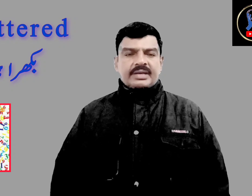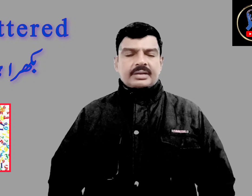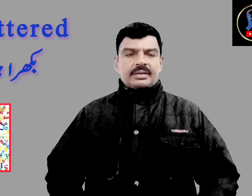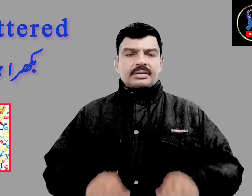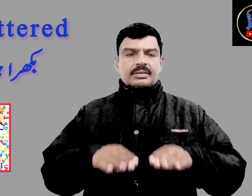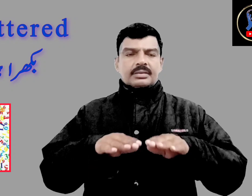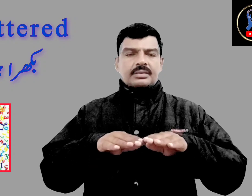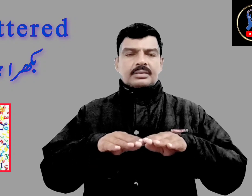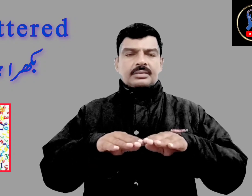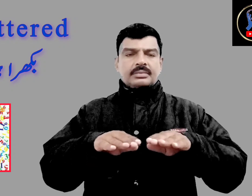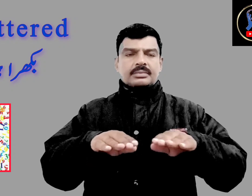scattered,